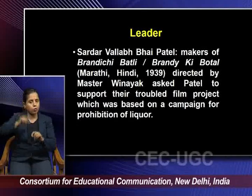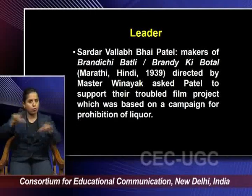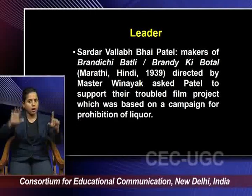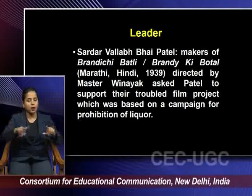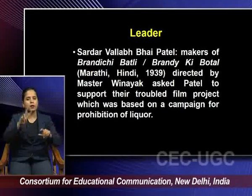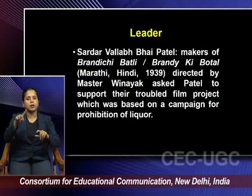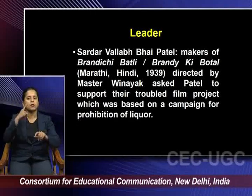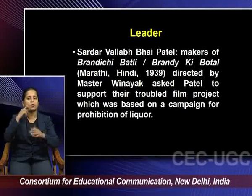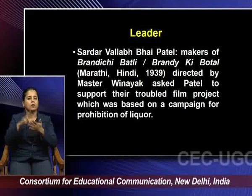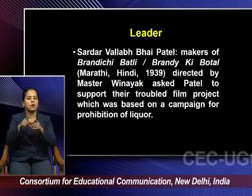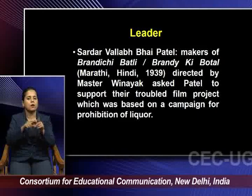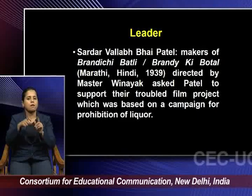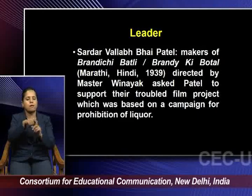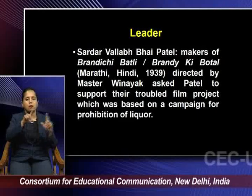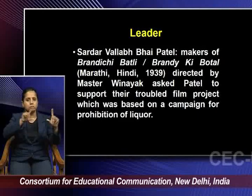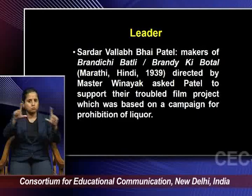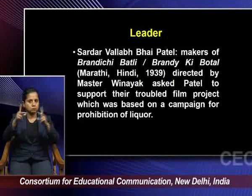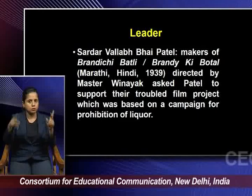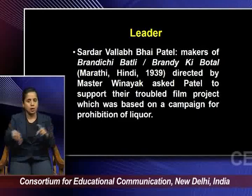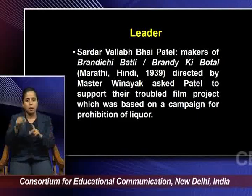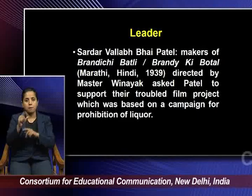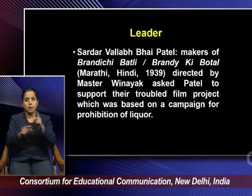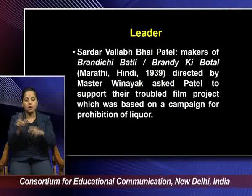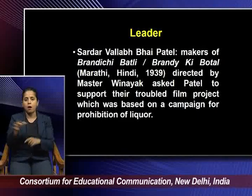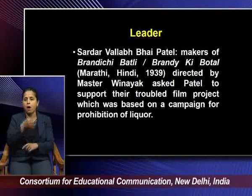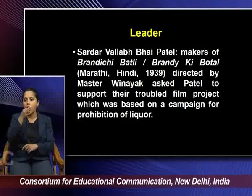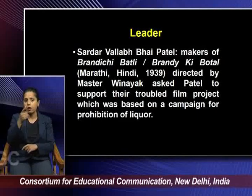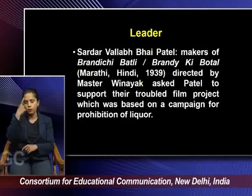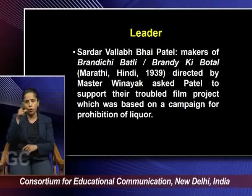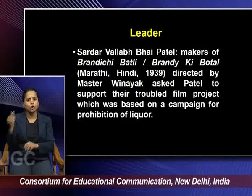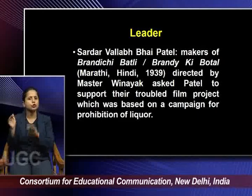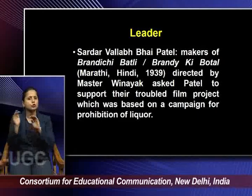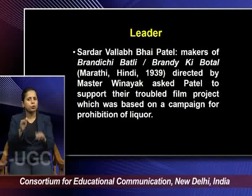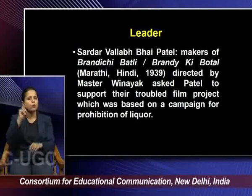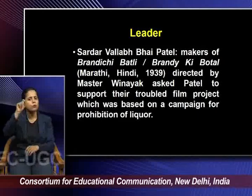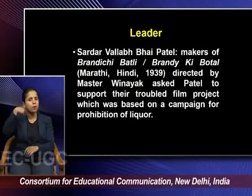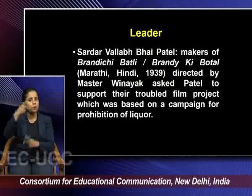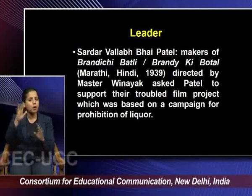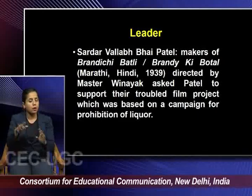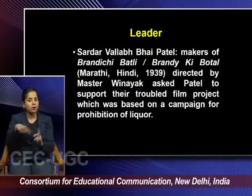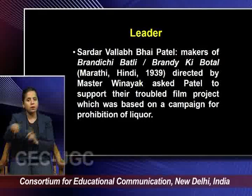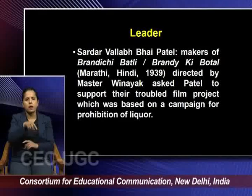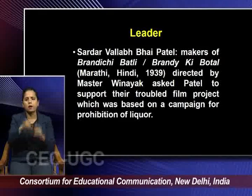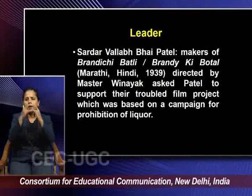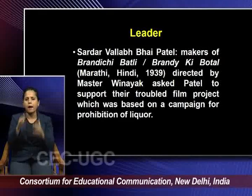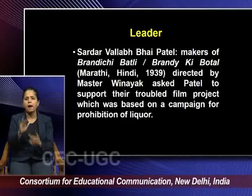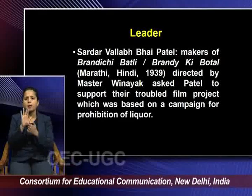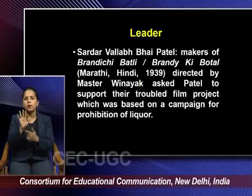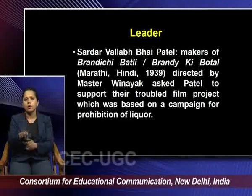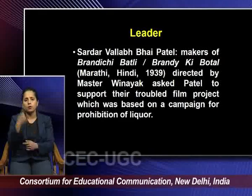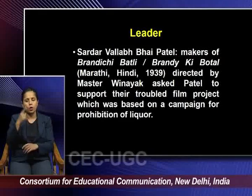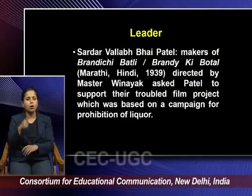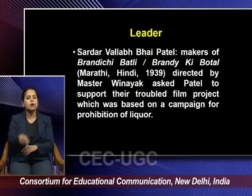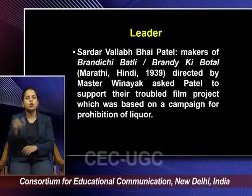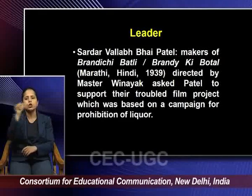Vinayak, and how Patel was asked to support their troubled film project, which was based on a campaign for prohibition of